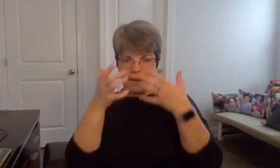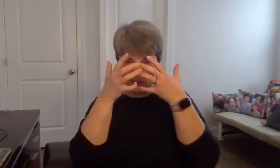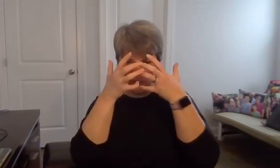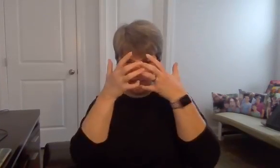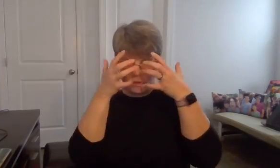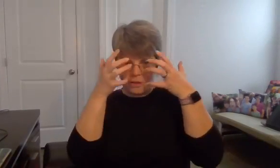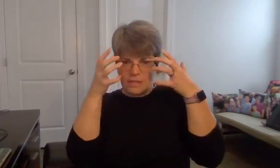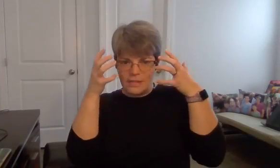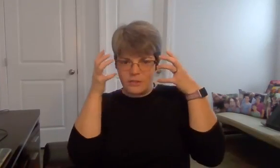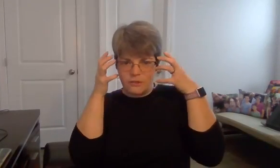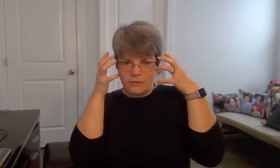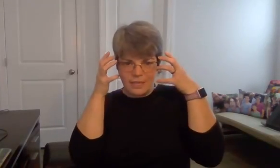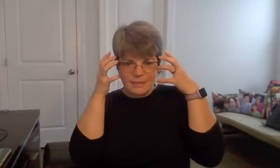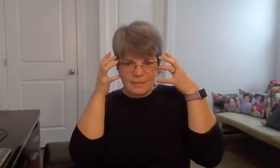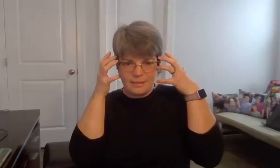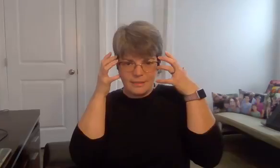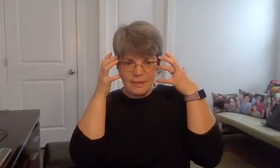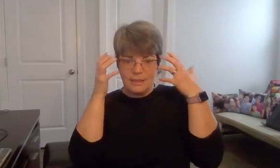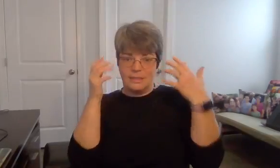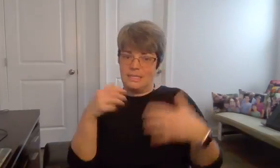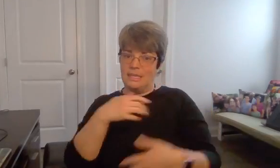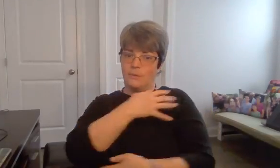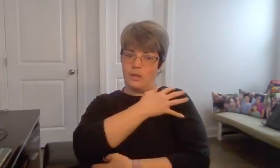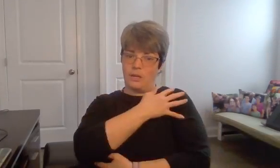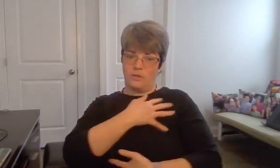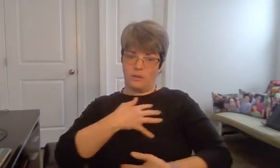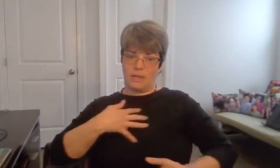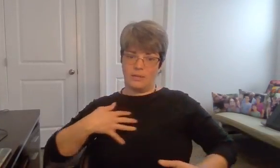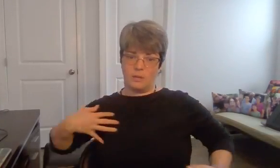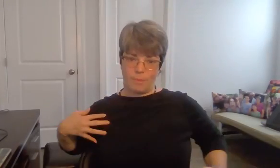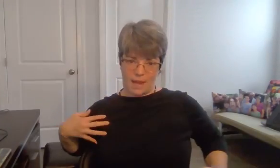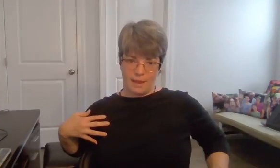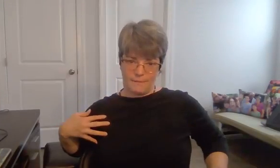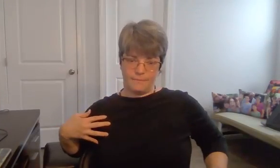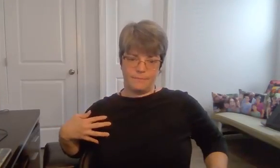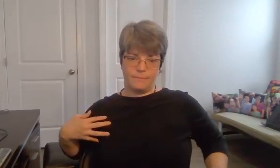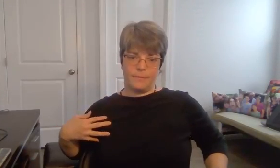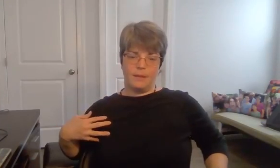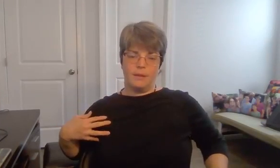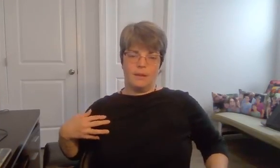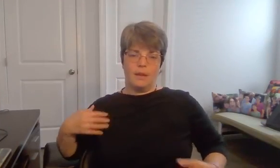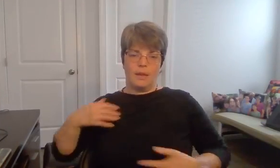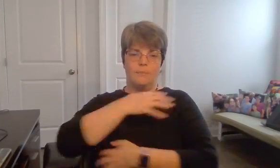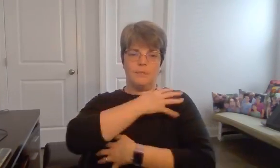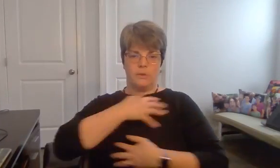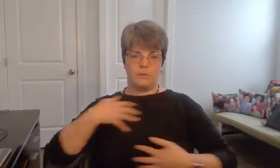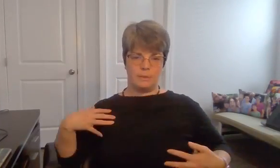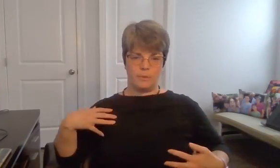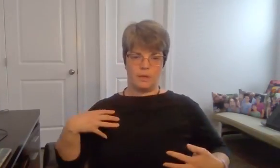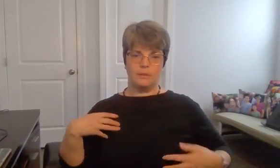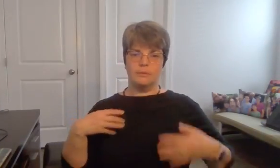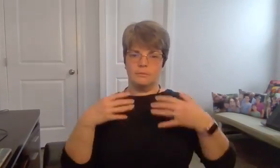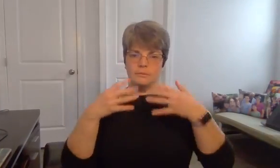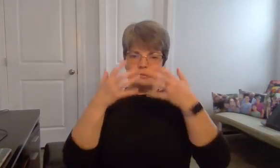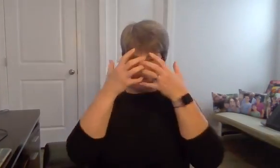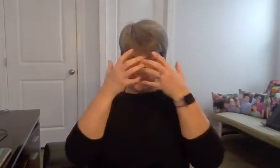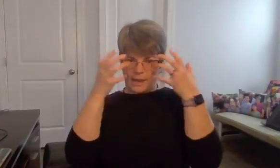Tiger. Draw the lines in your face. Zebra. You draw the lines on your body. So zebra,